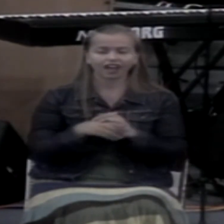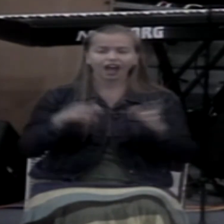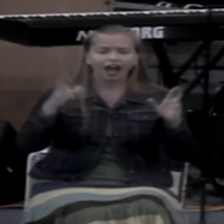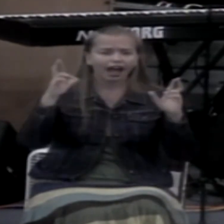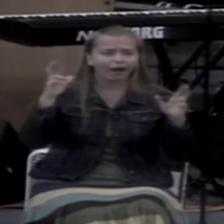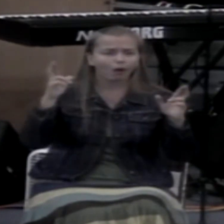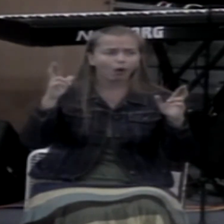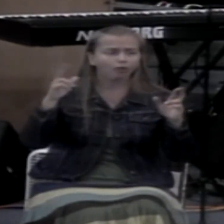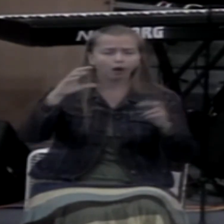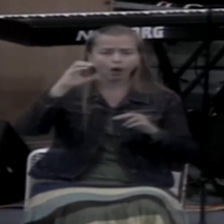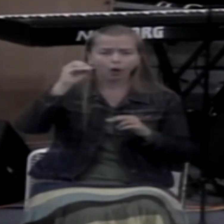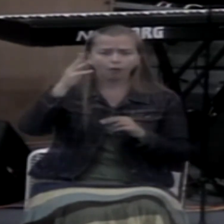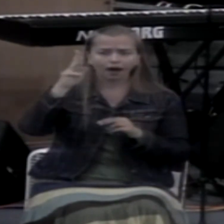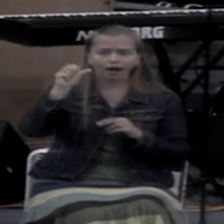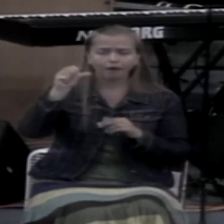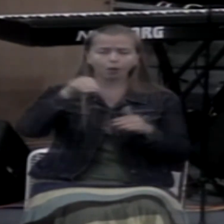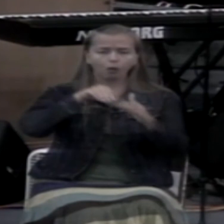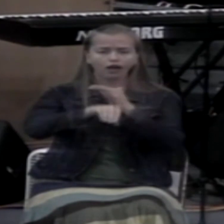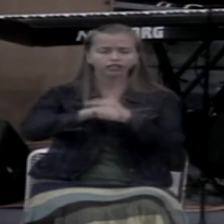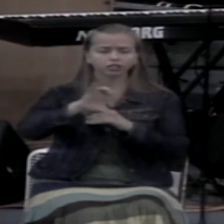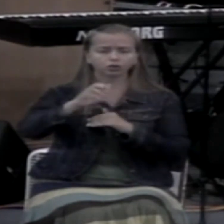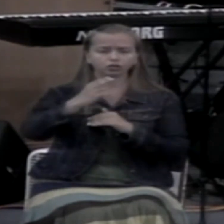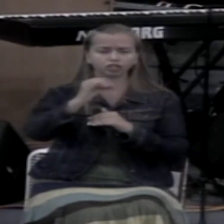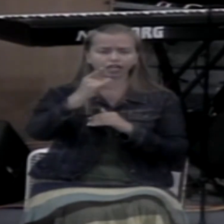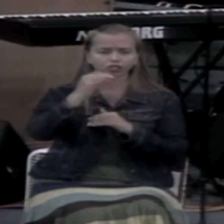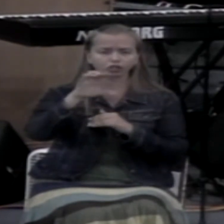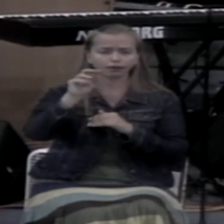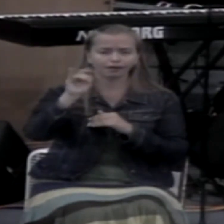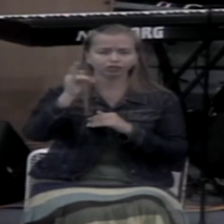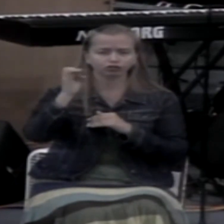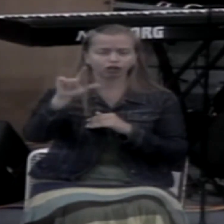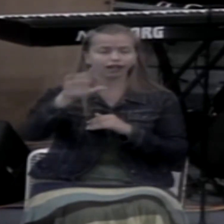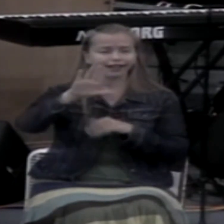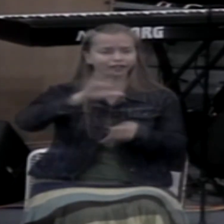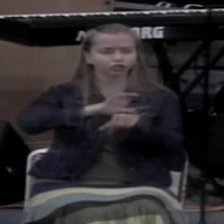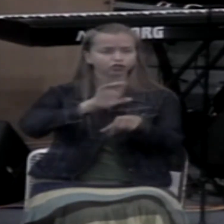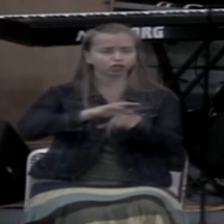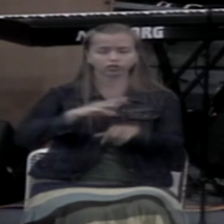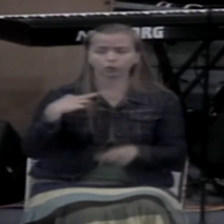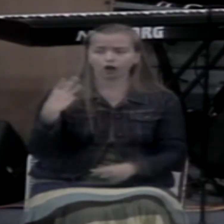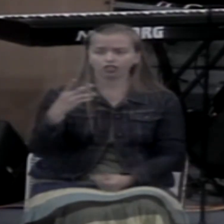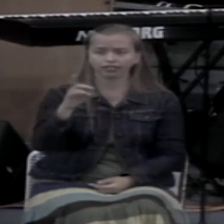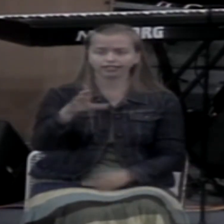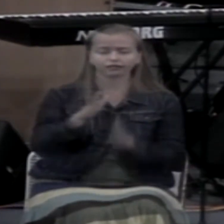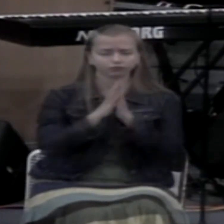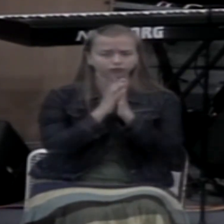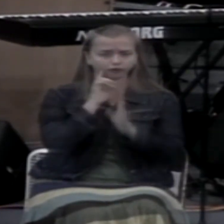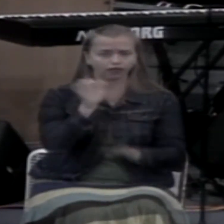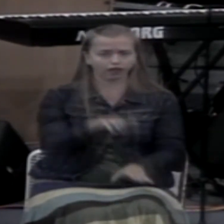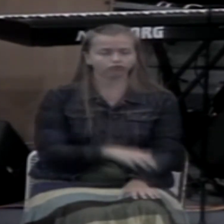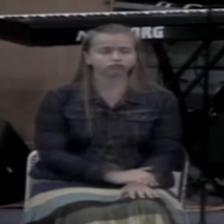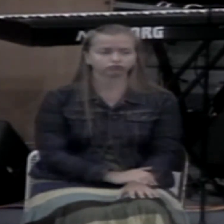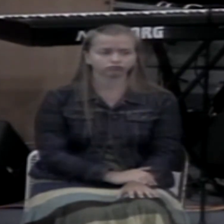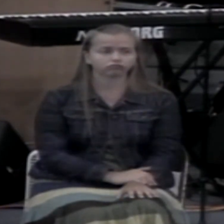And when the lot was cast and he became our leader, don't be emailing me jokes about the president.